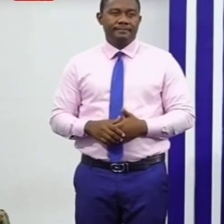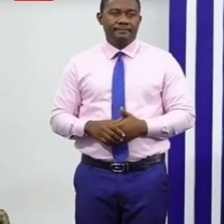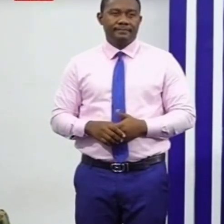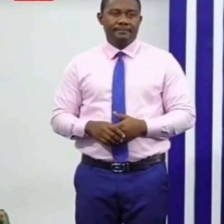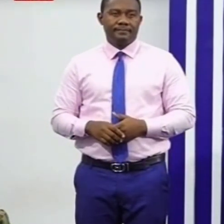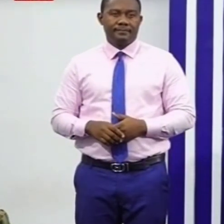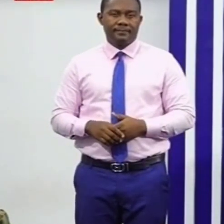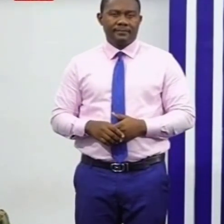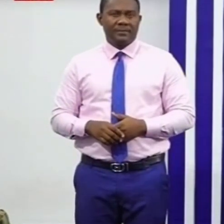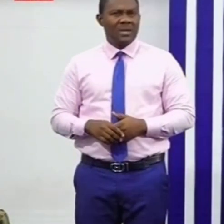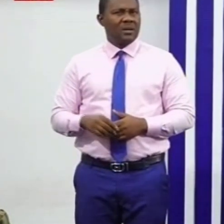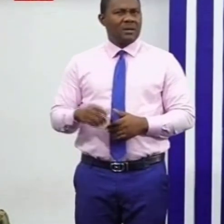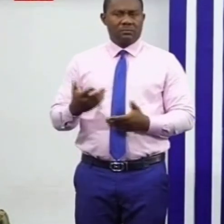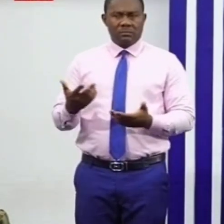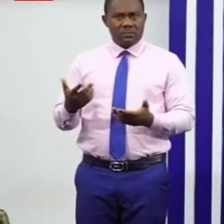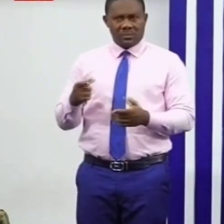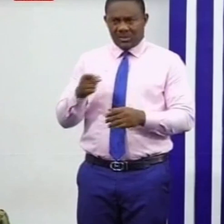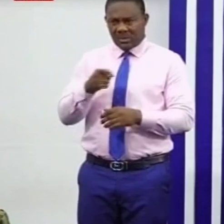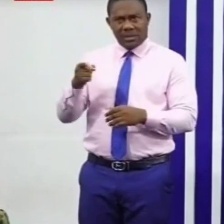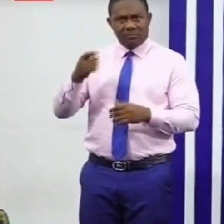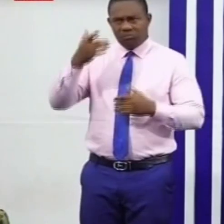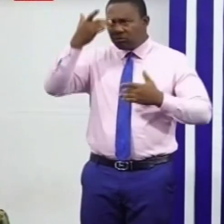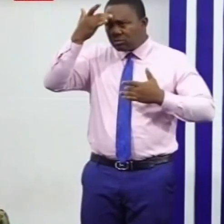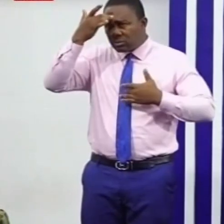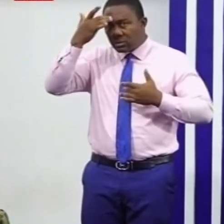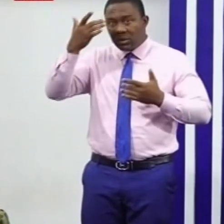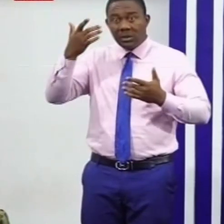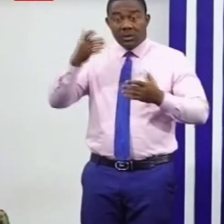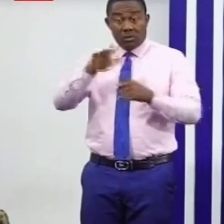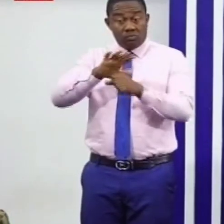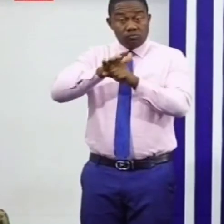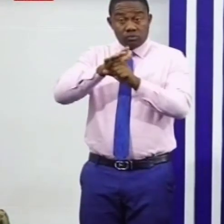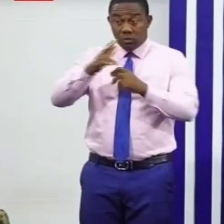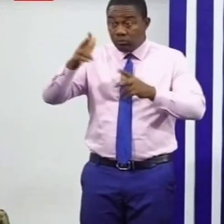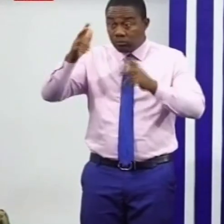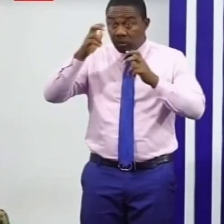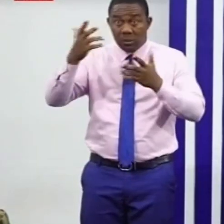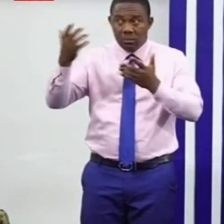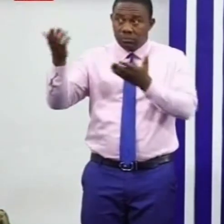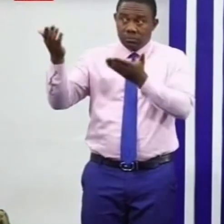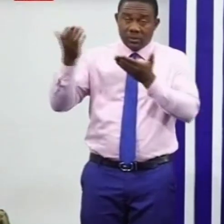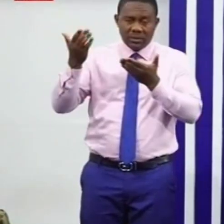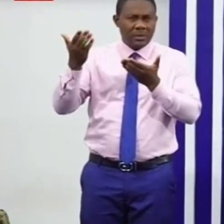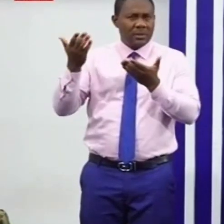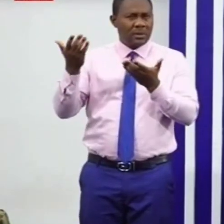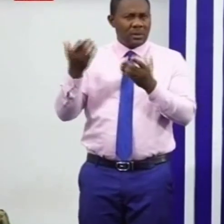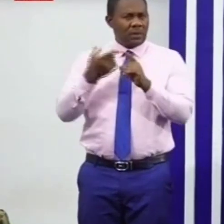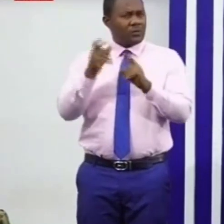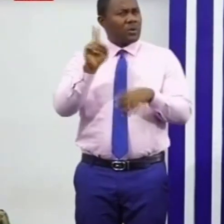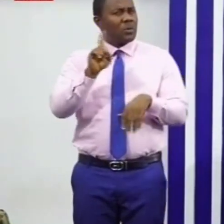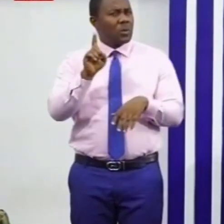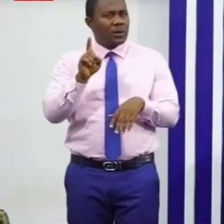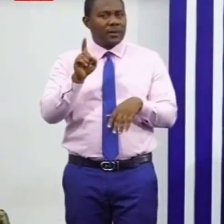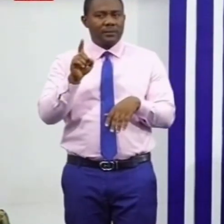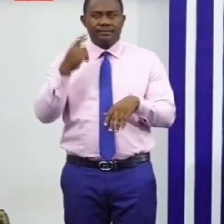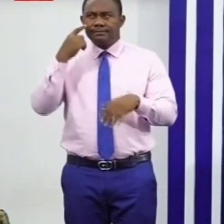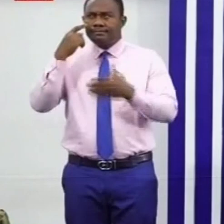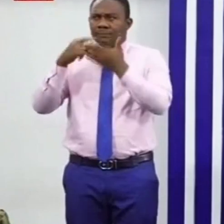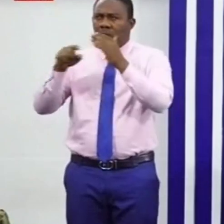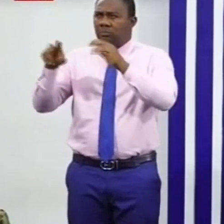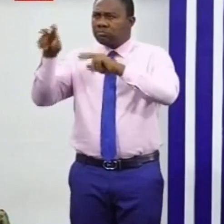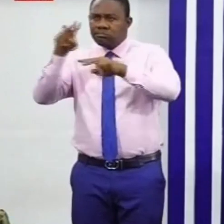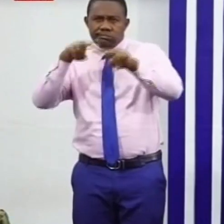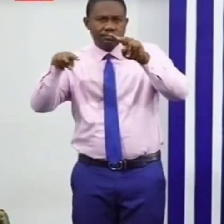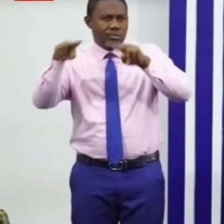Most reported cases now are from routine enhanced surveillance activities.